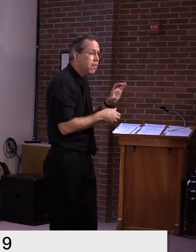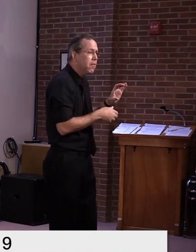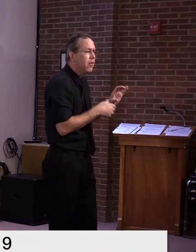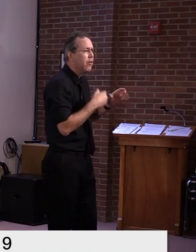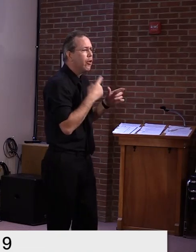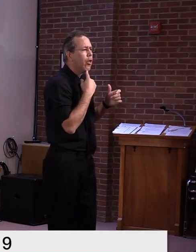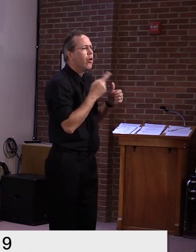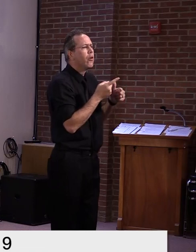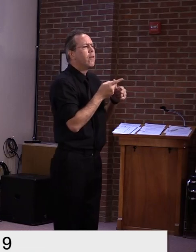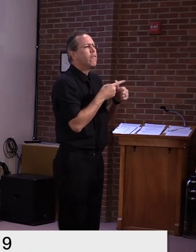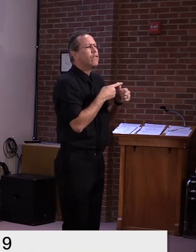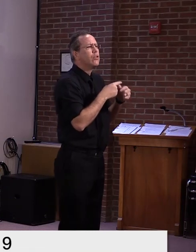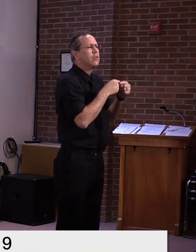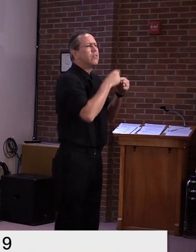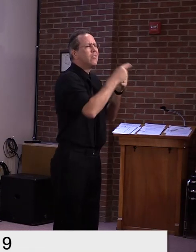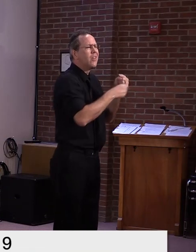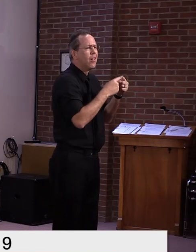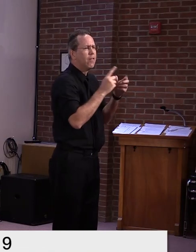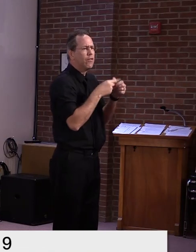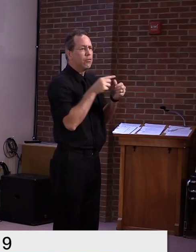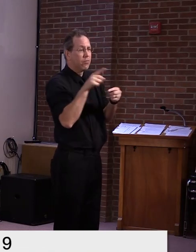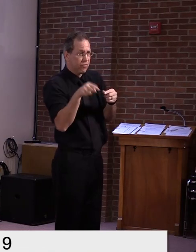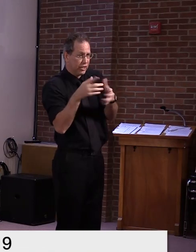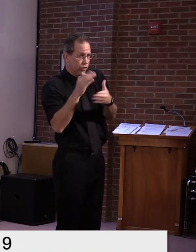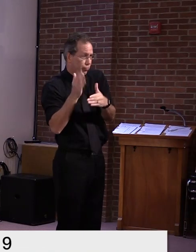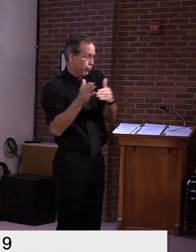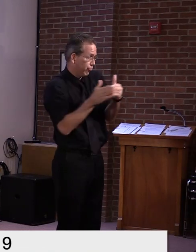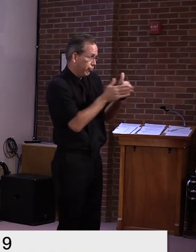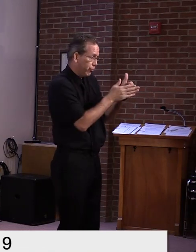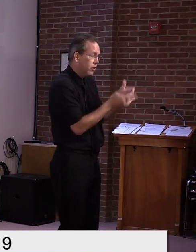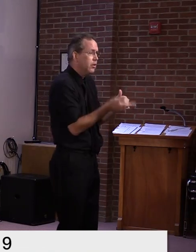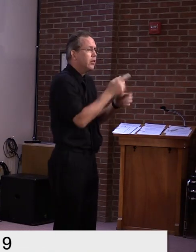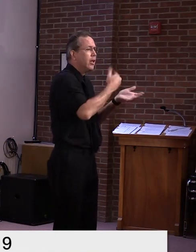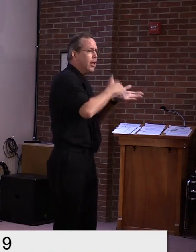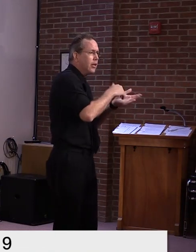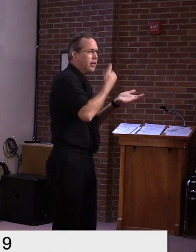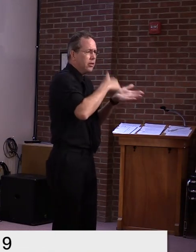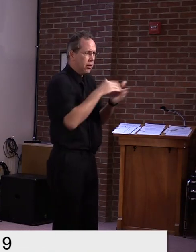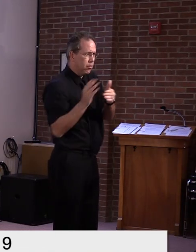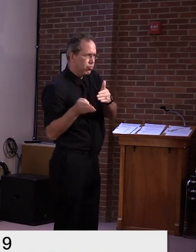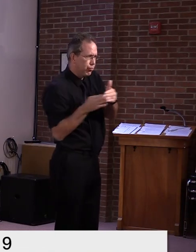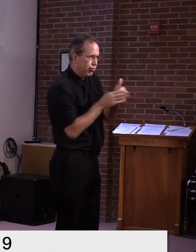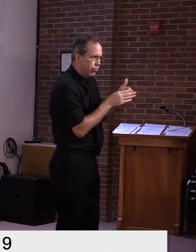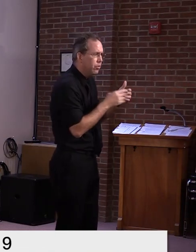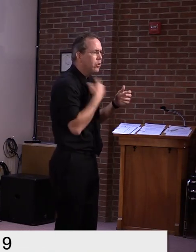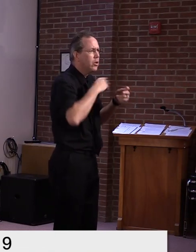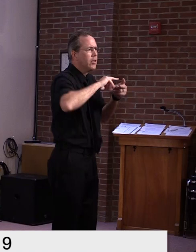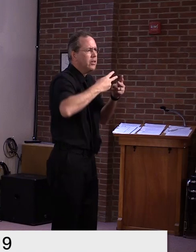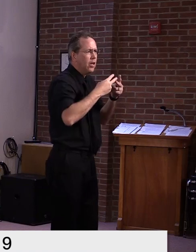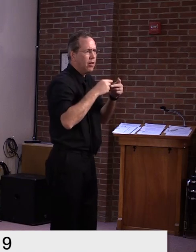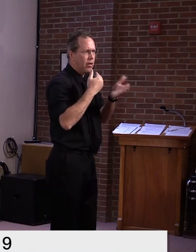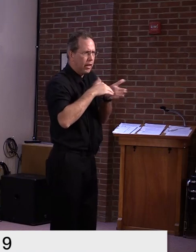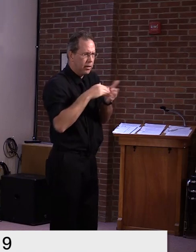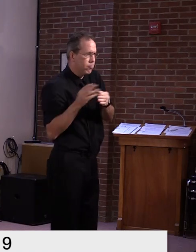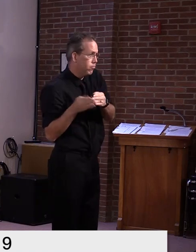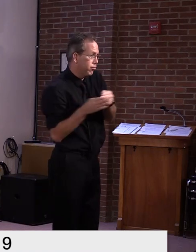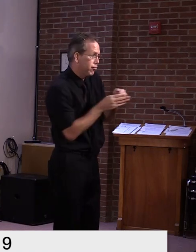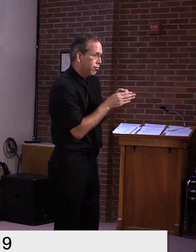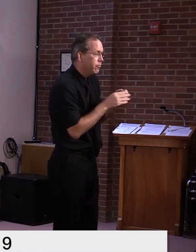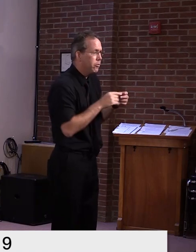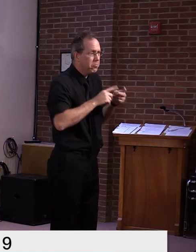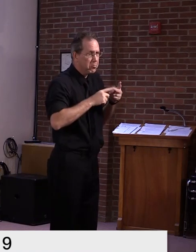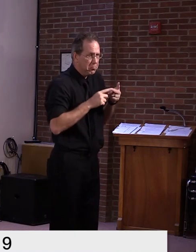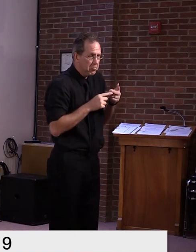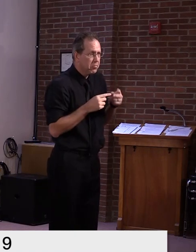second application cycle in the coming months. This next round will cover additional COVID-19 expenses or